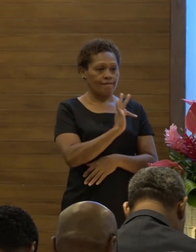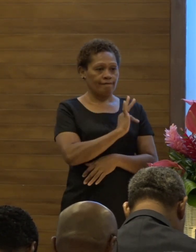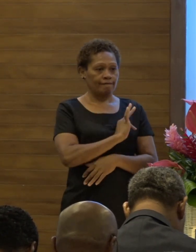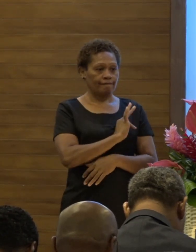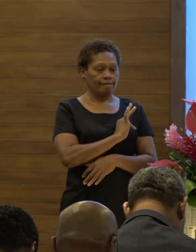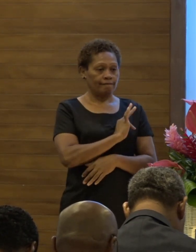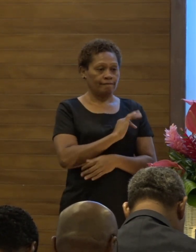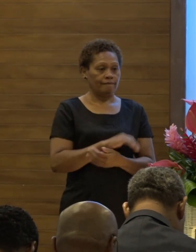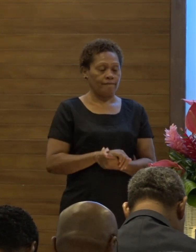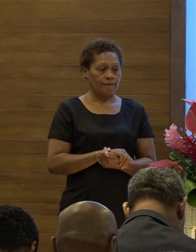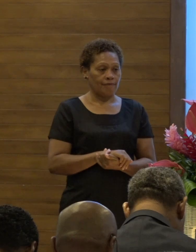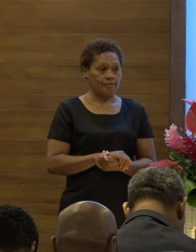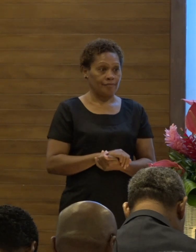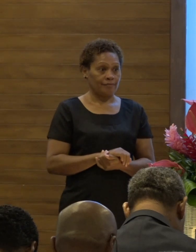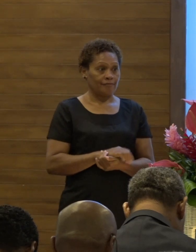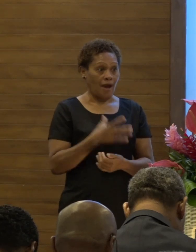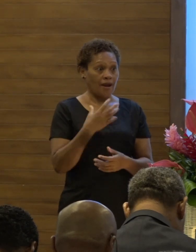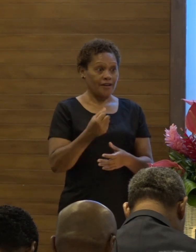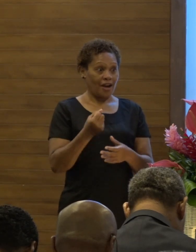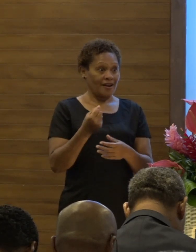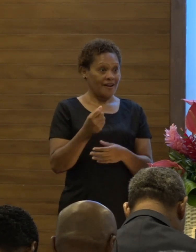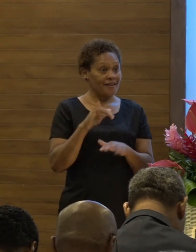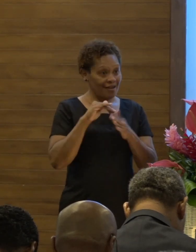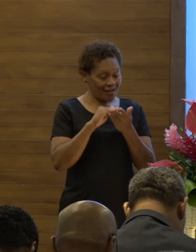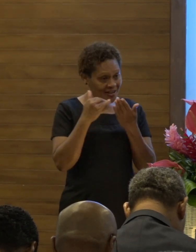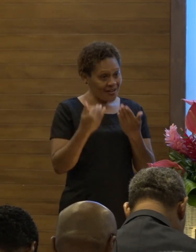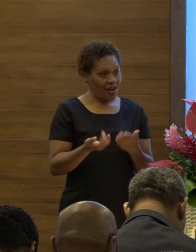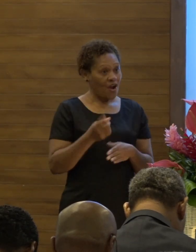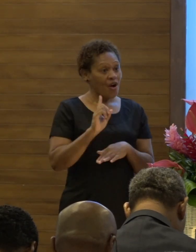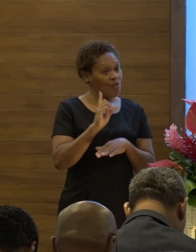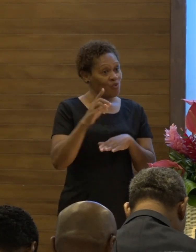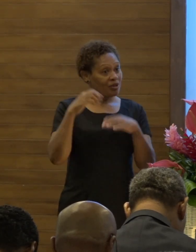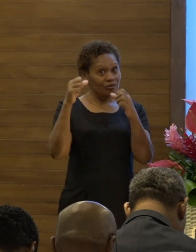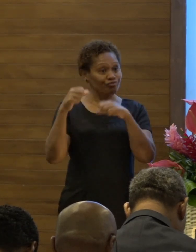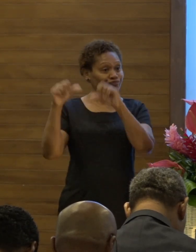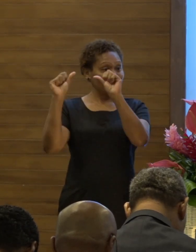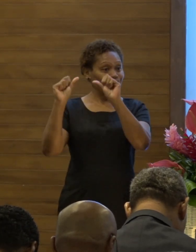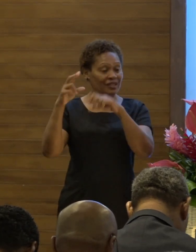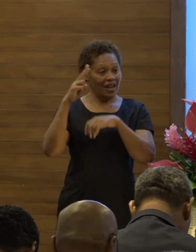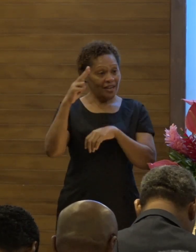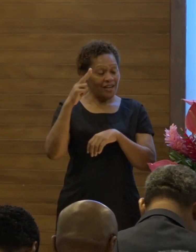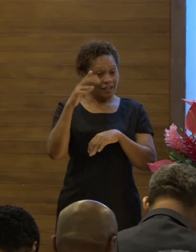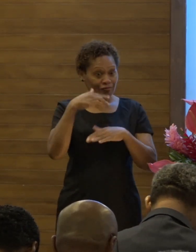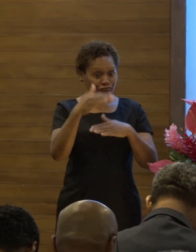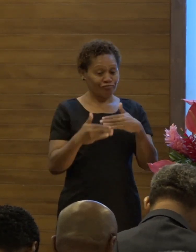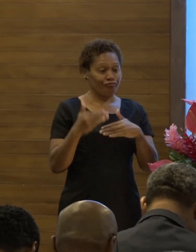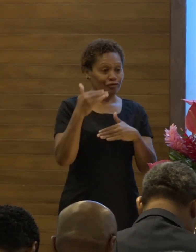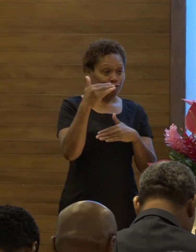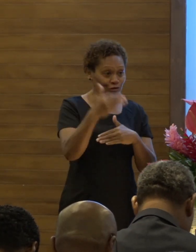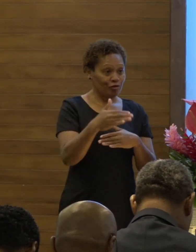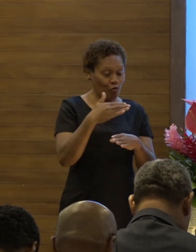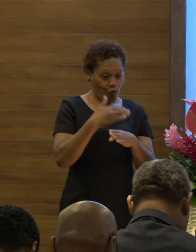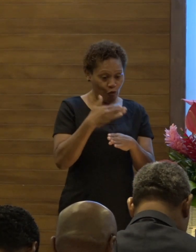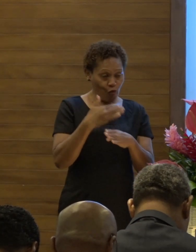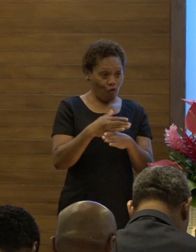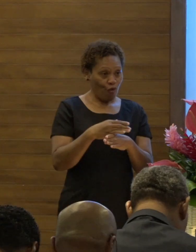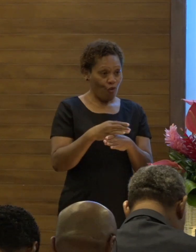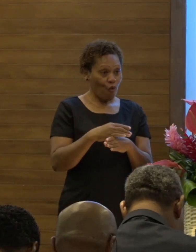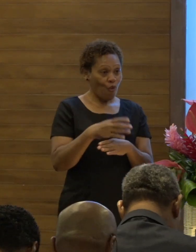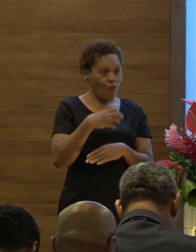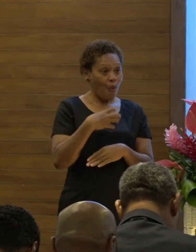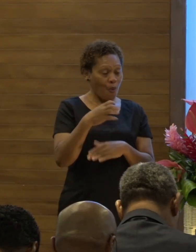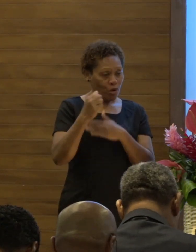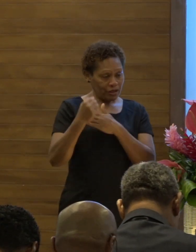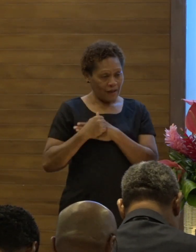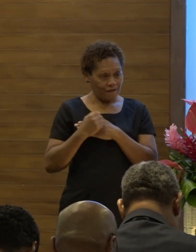as we mark a milestone in our nation's journey towards a safer, more resilient future.